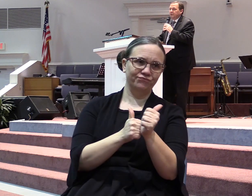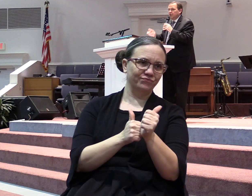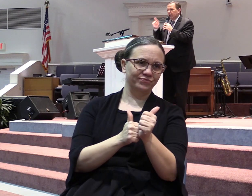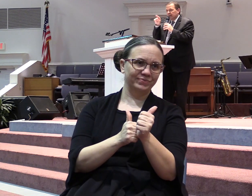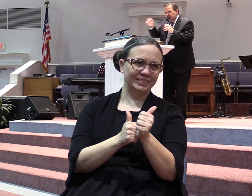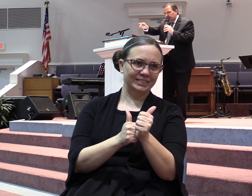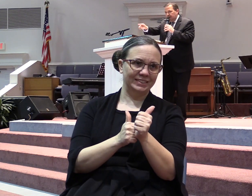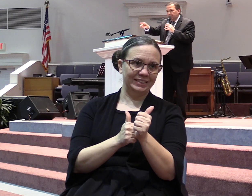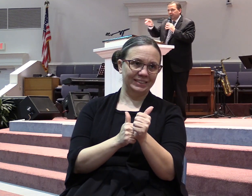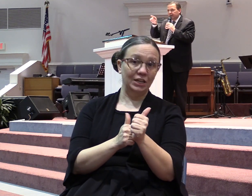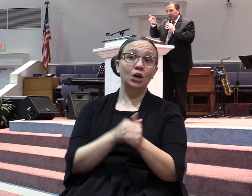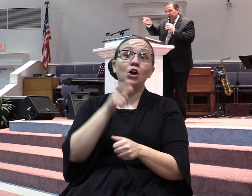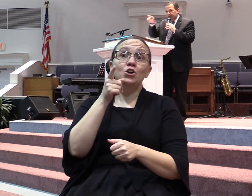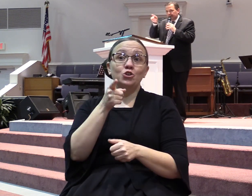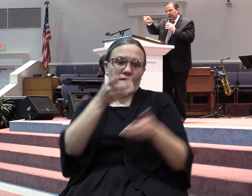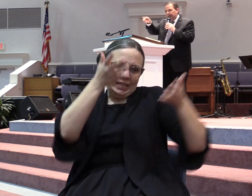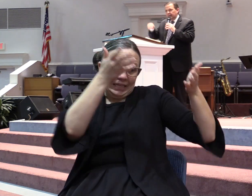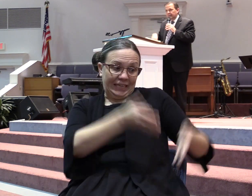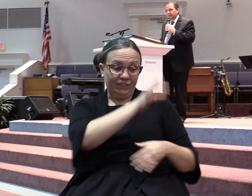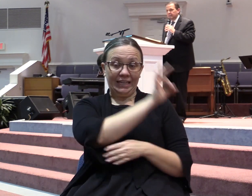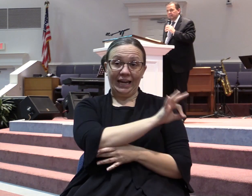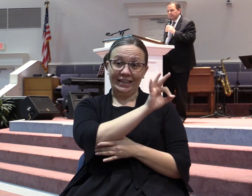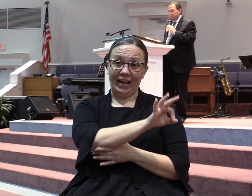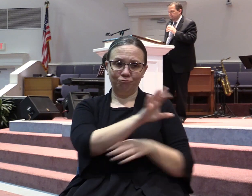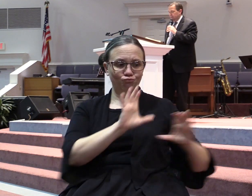He said, you got to leave the 99.